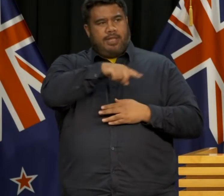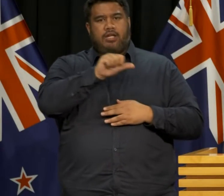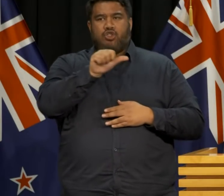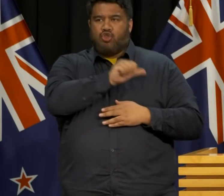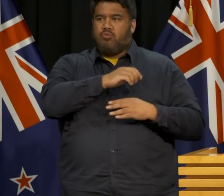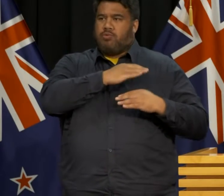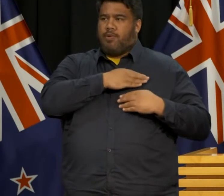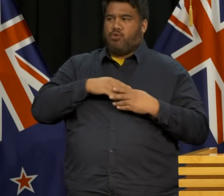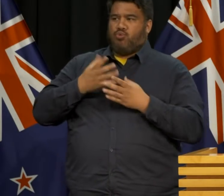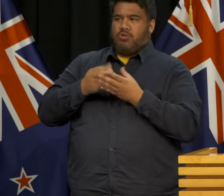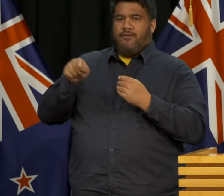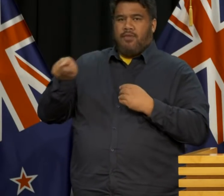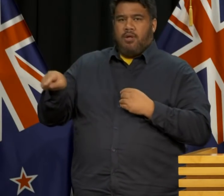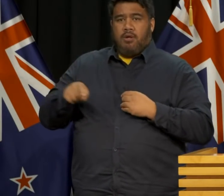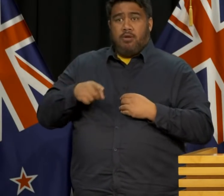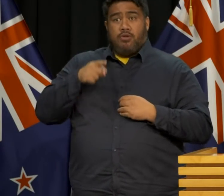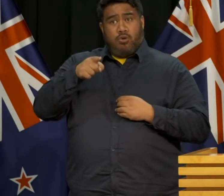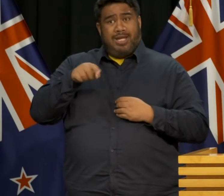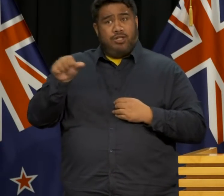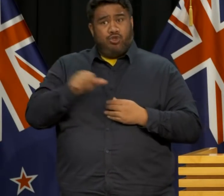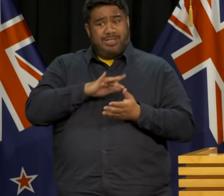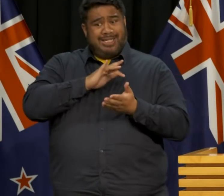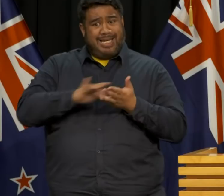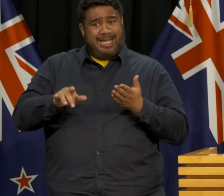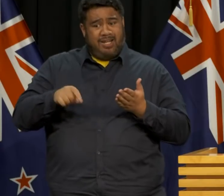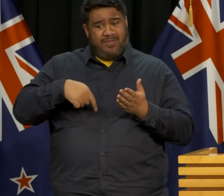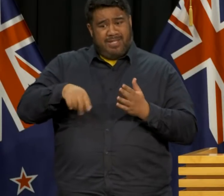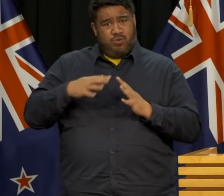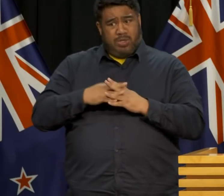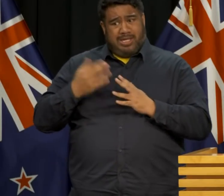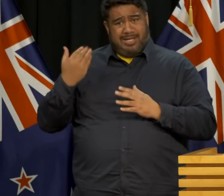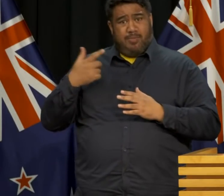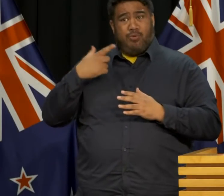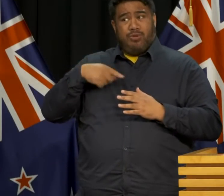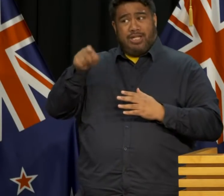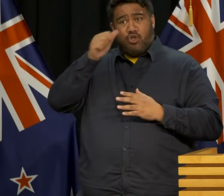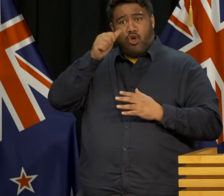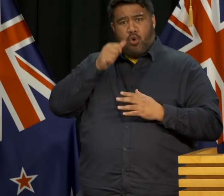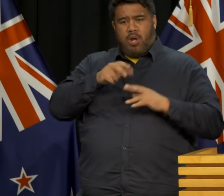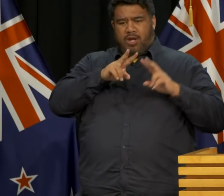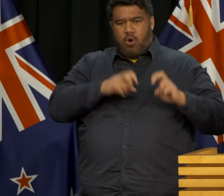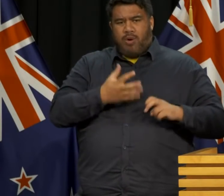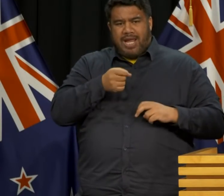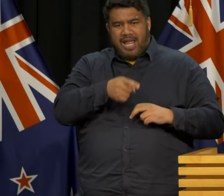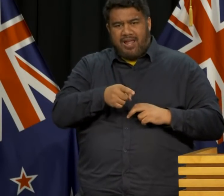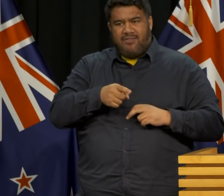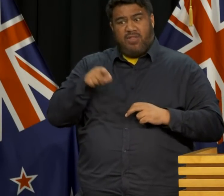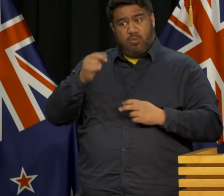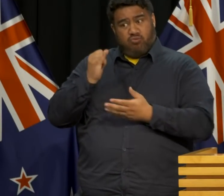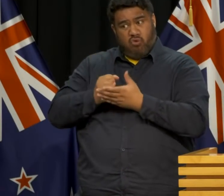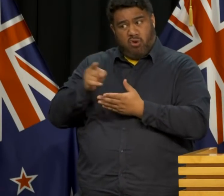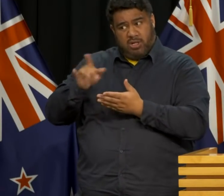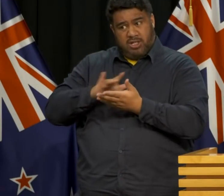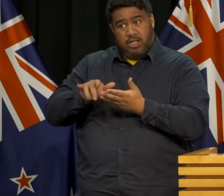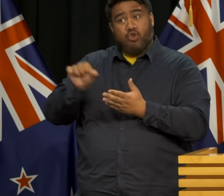that. Them earlier this week, though, when he was aware that the inquiry was happening. Was that wrong?